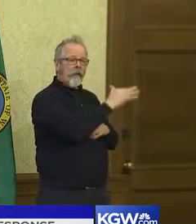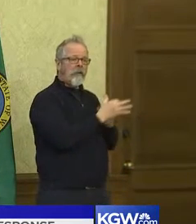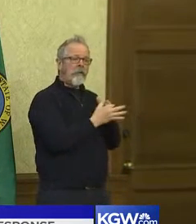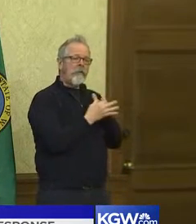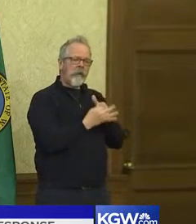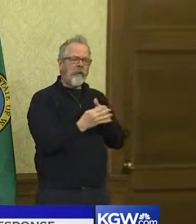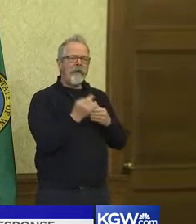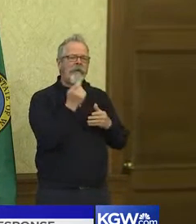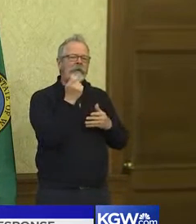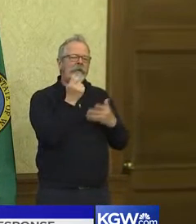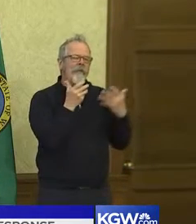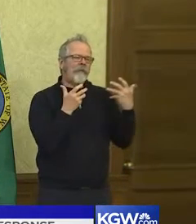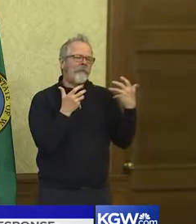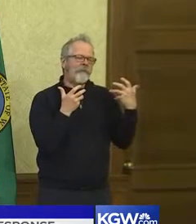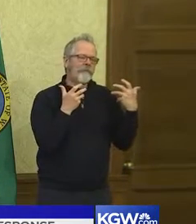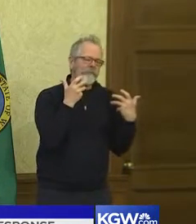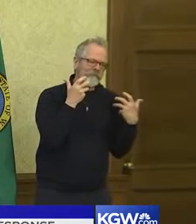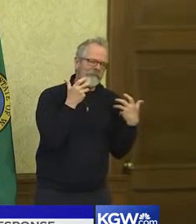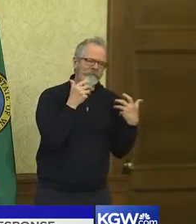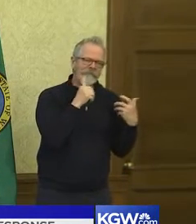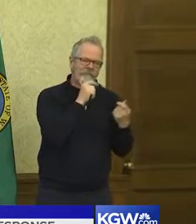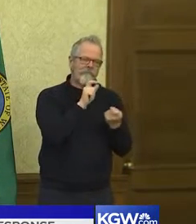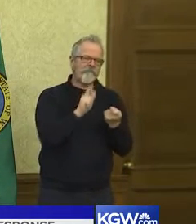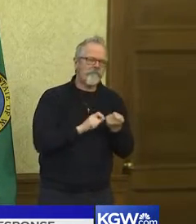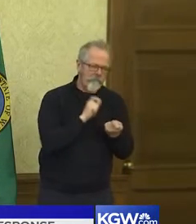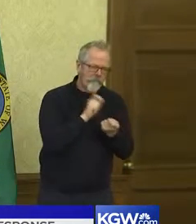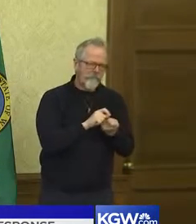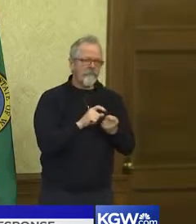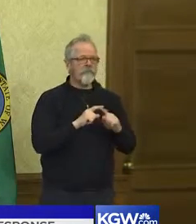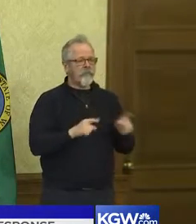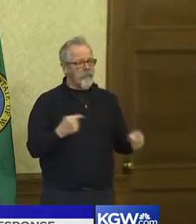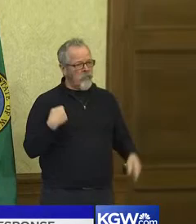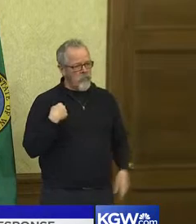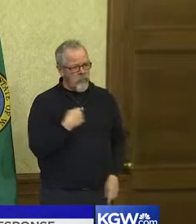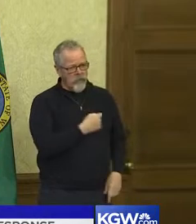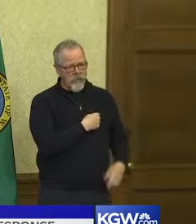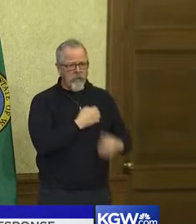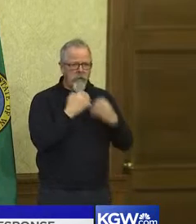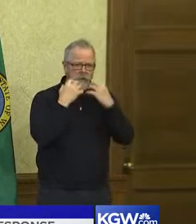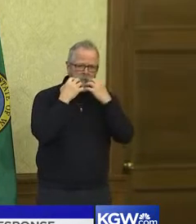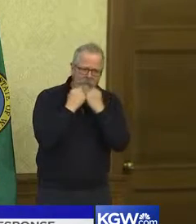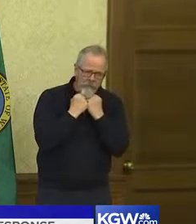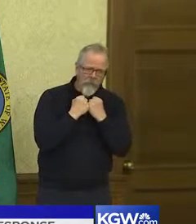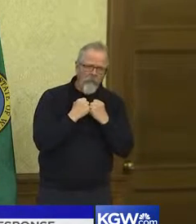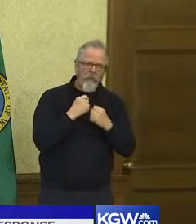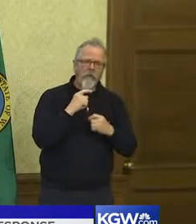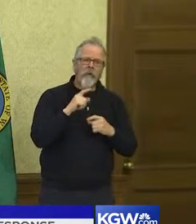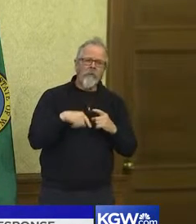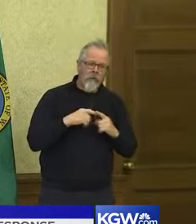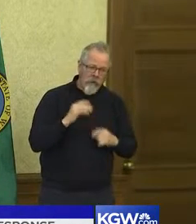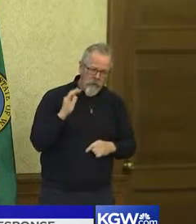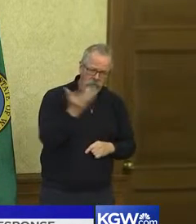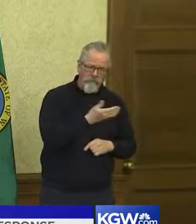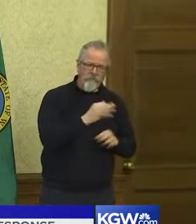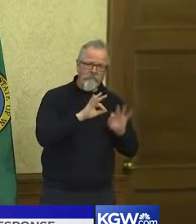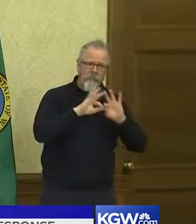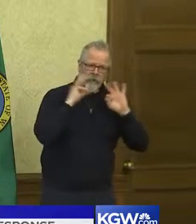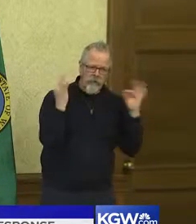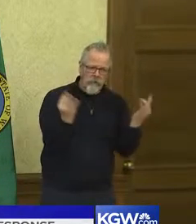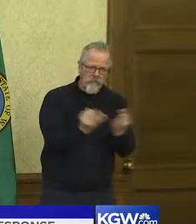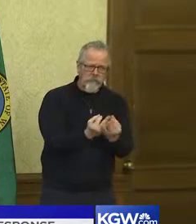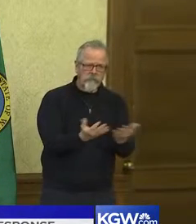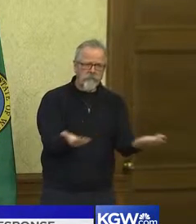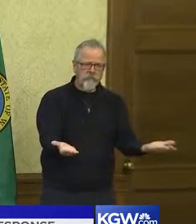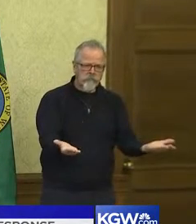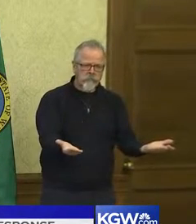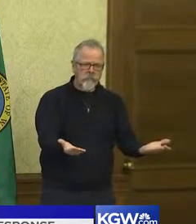We care too much about our loved ones. Next question comes from Joe with the Seattle Times. Yeah, Governor, what else can